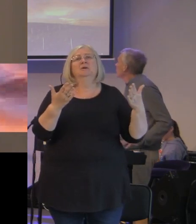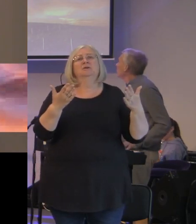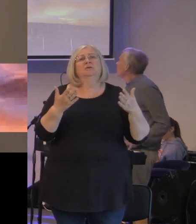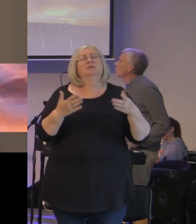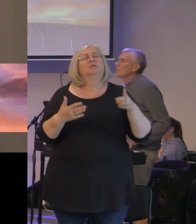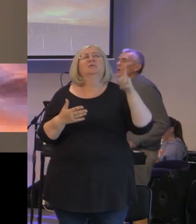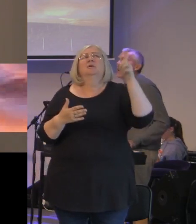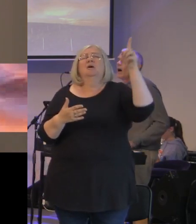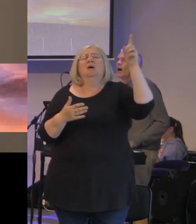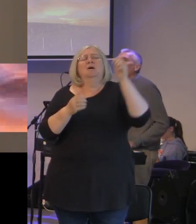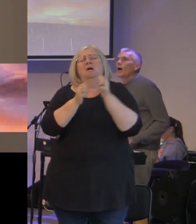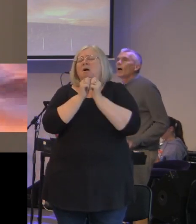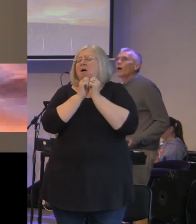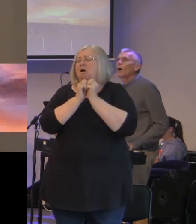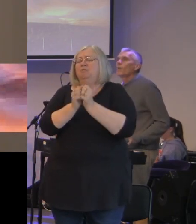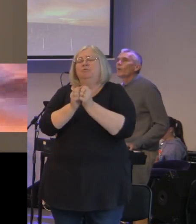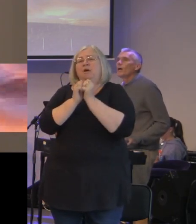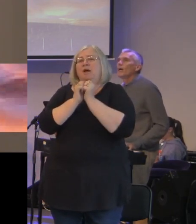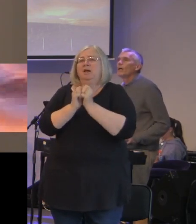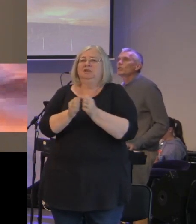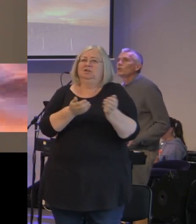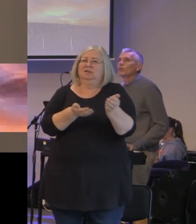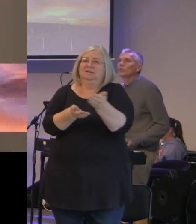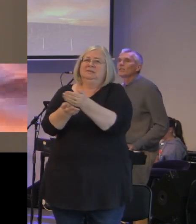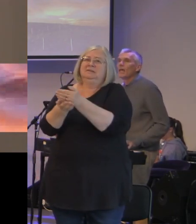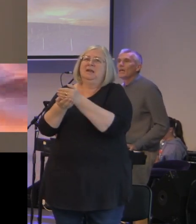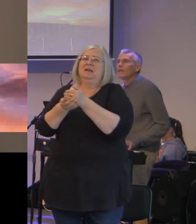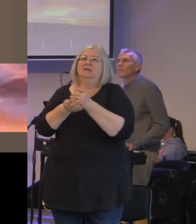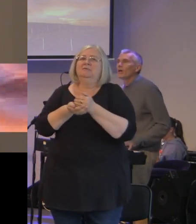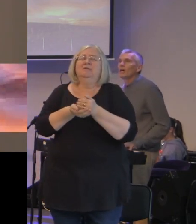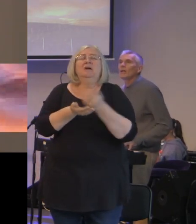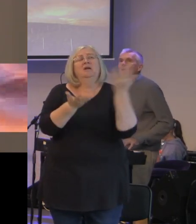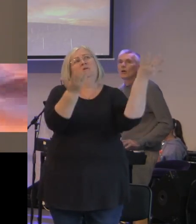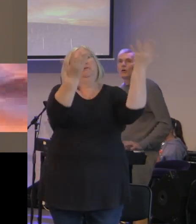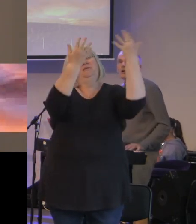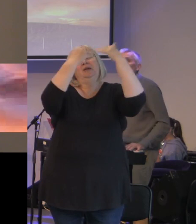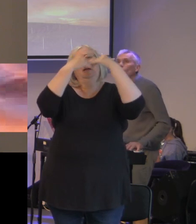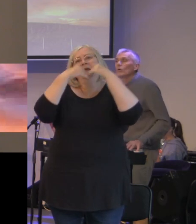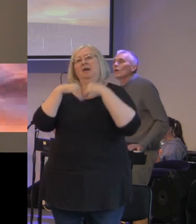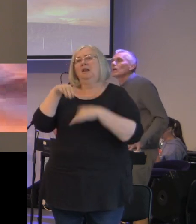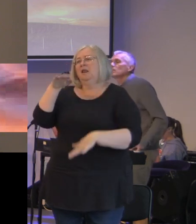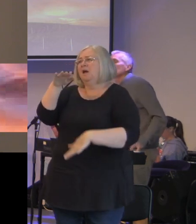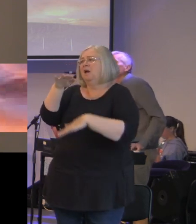worship you, our precious Savior.